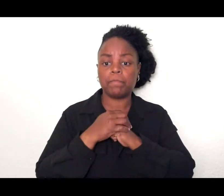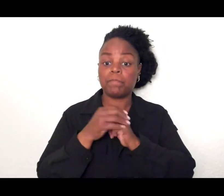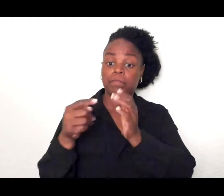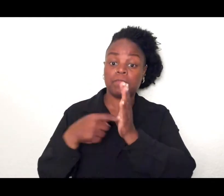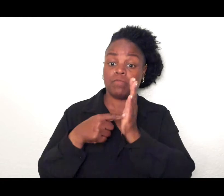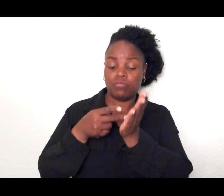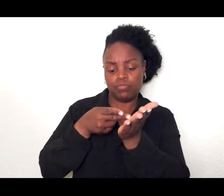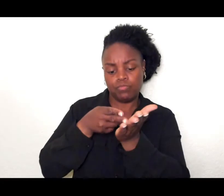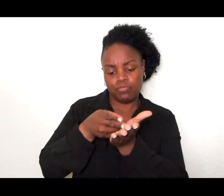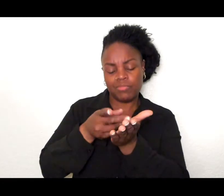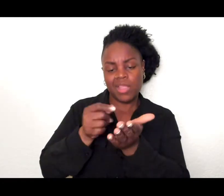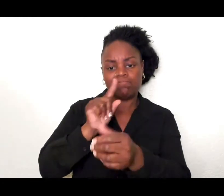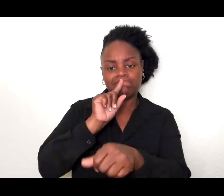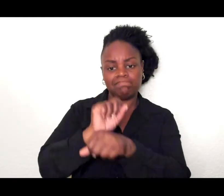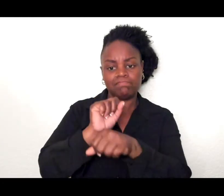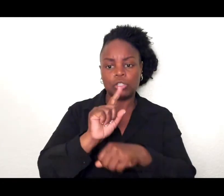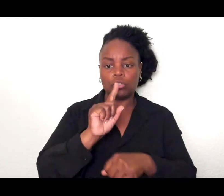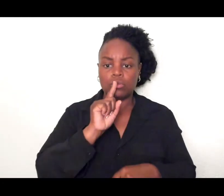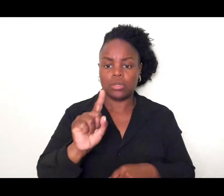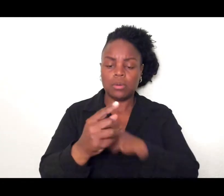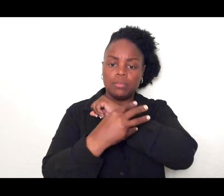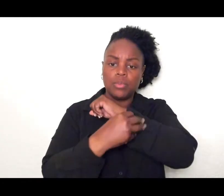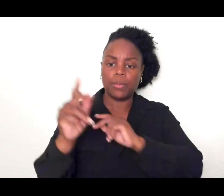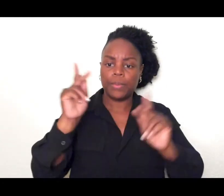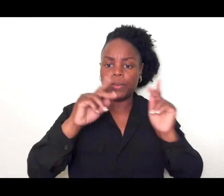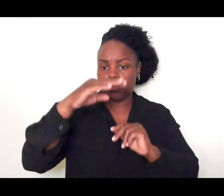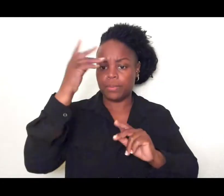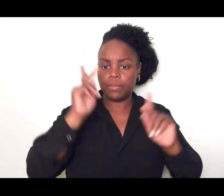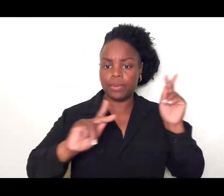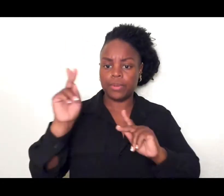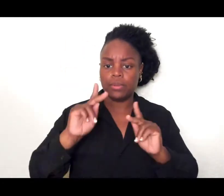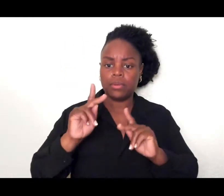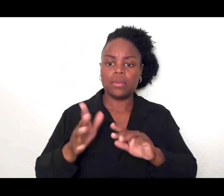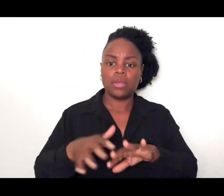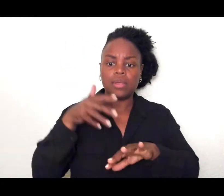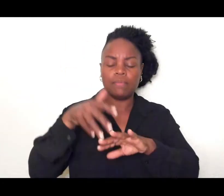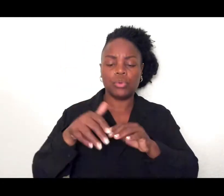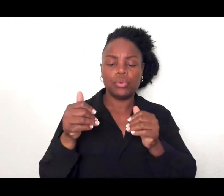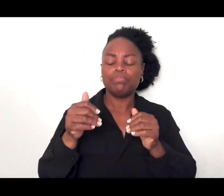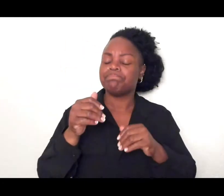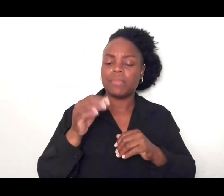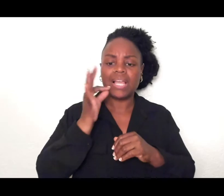audience at times would be great. Like those two positions.